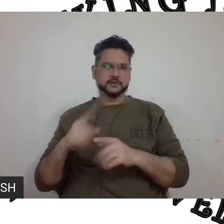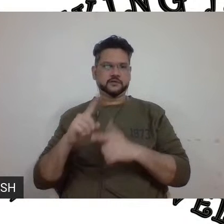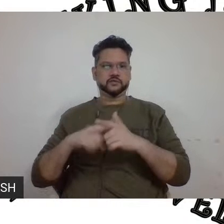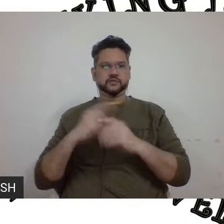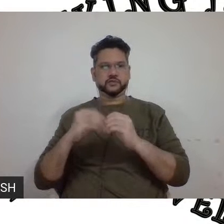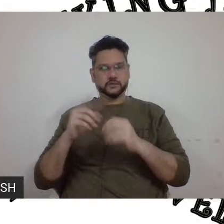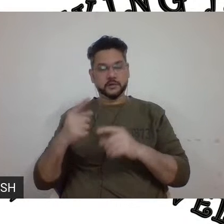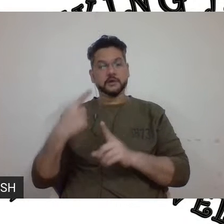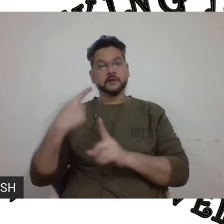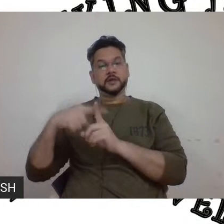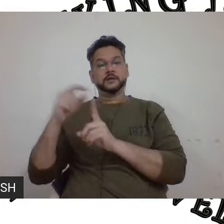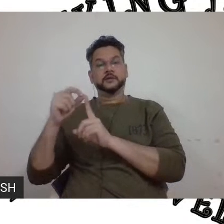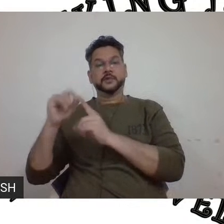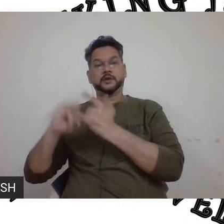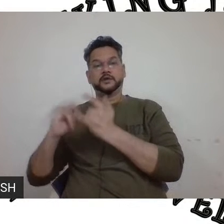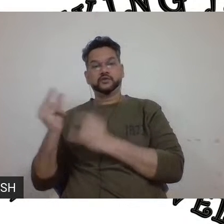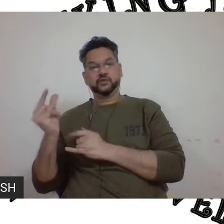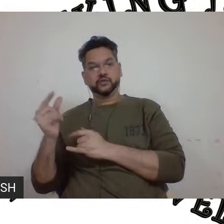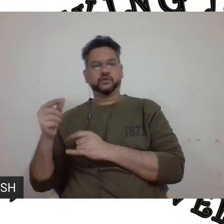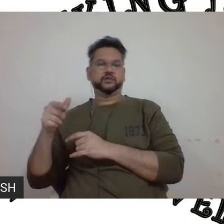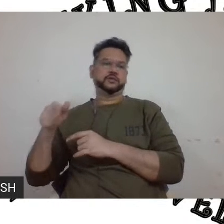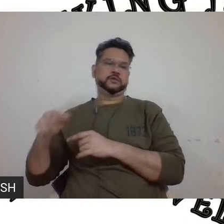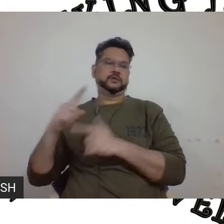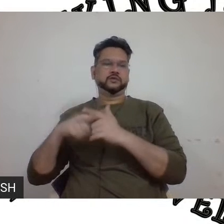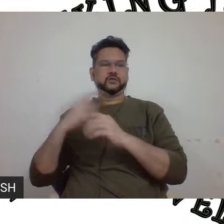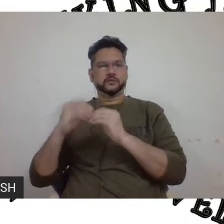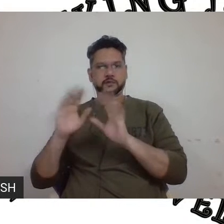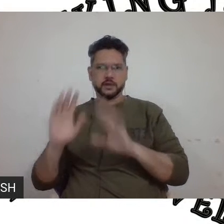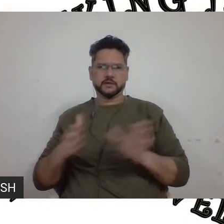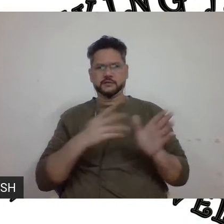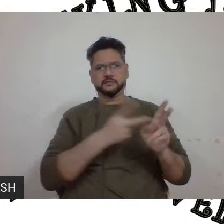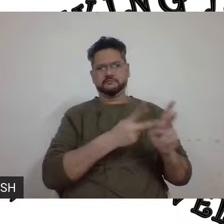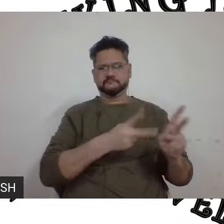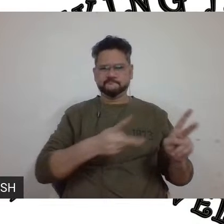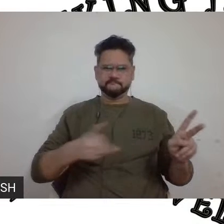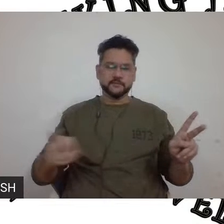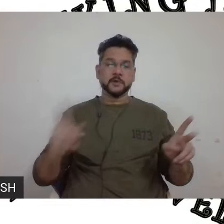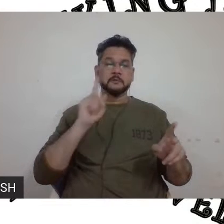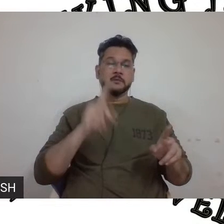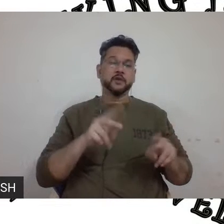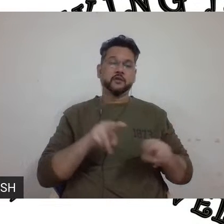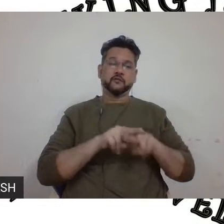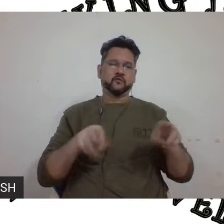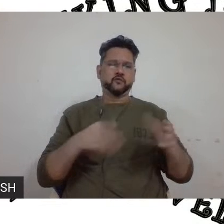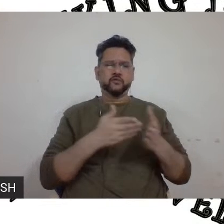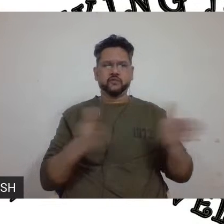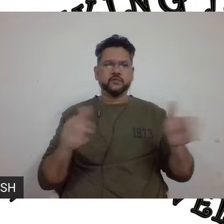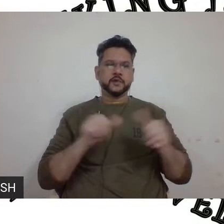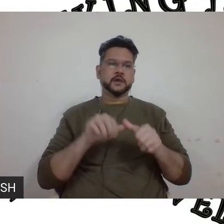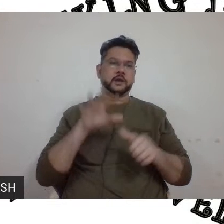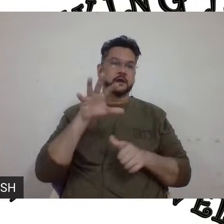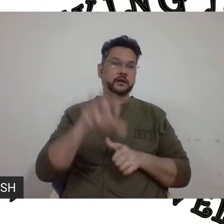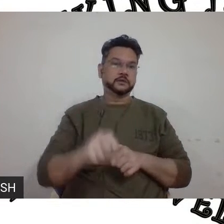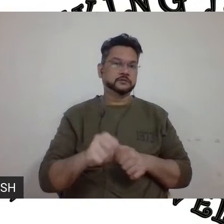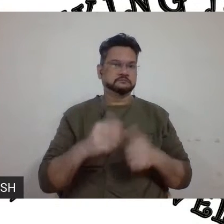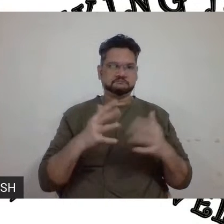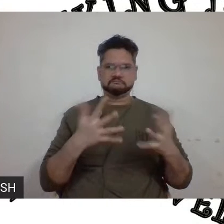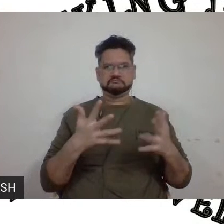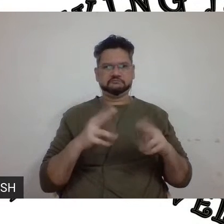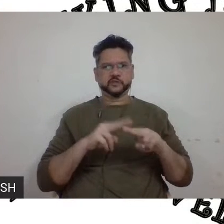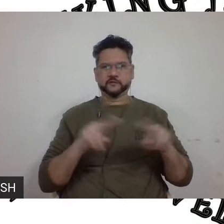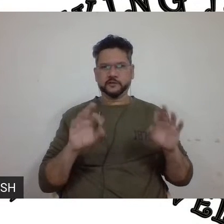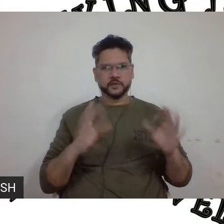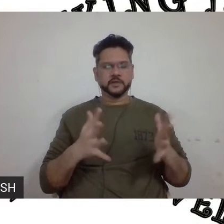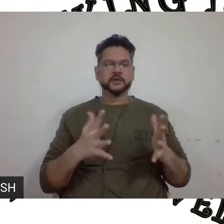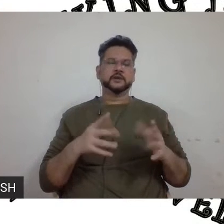PSUs. But a lot of these avenues are not accessible to everyone. Like a lot of the people I have come across